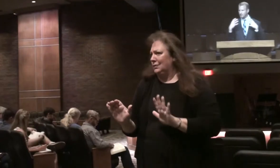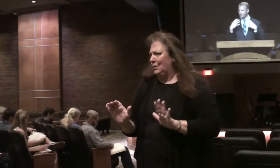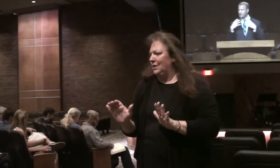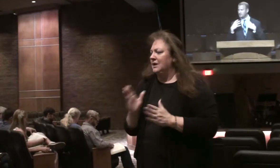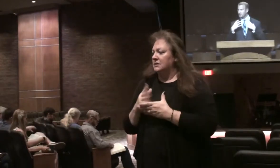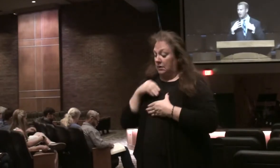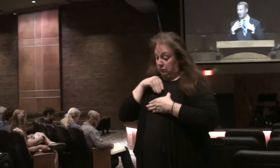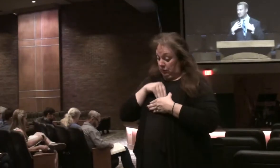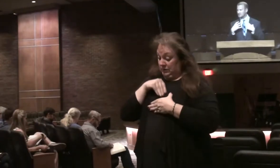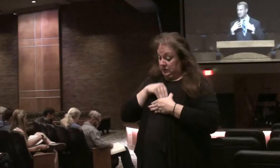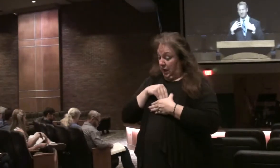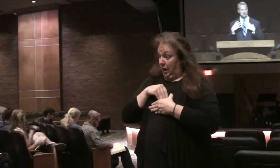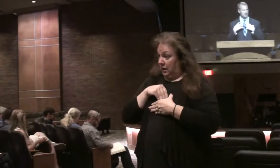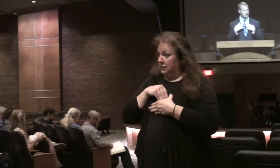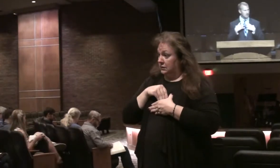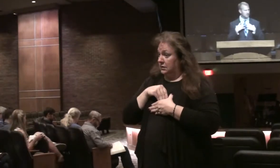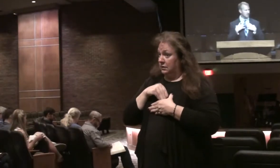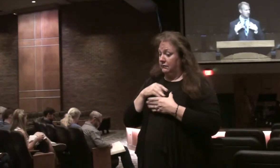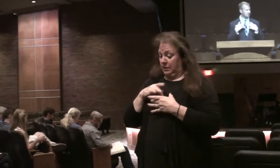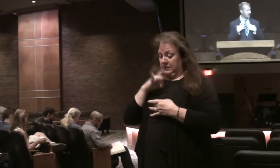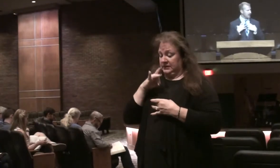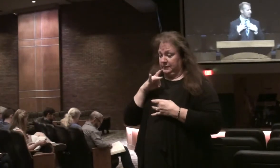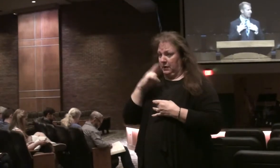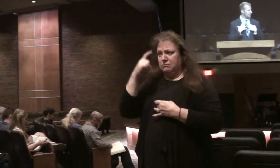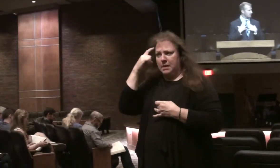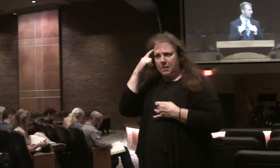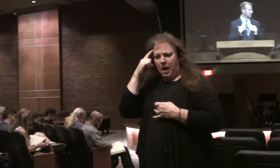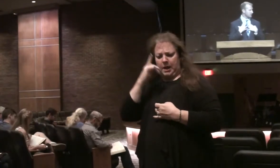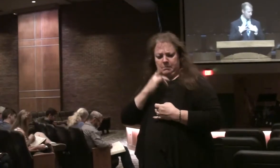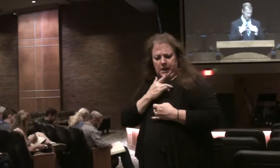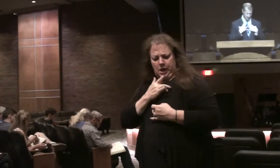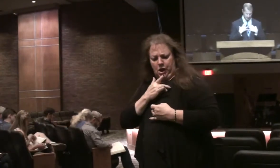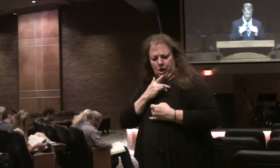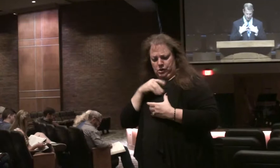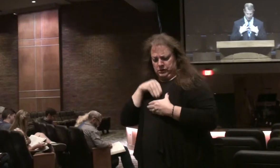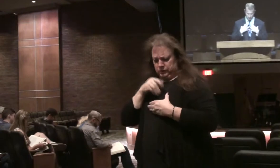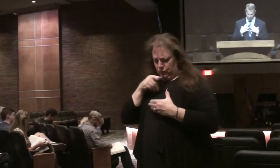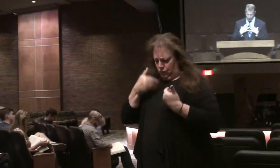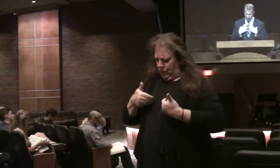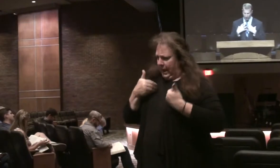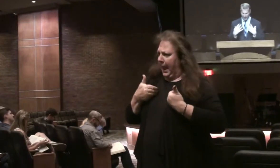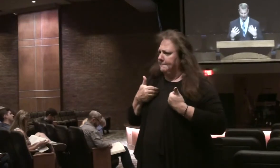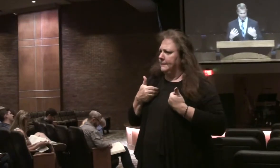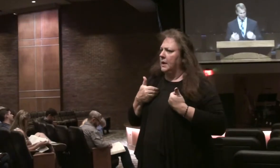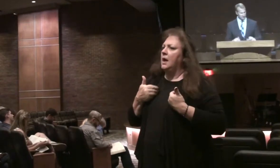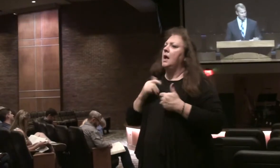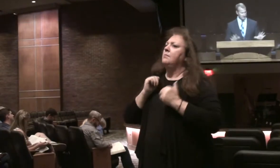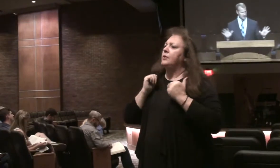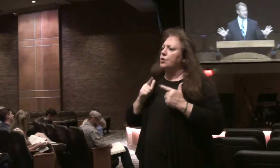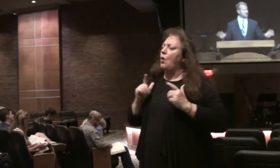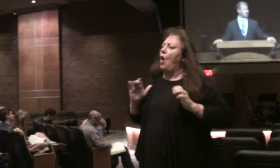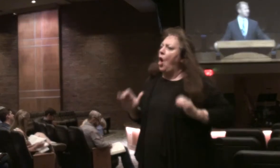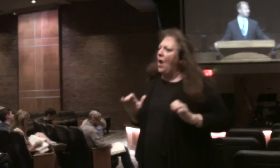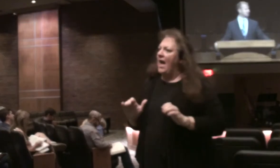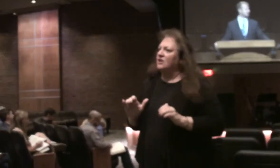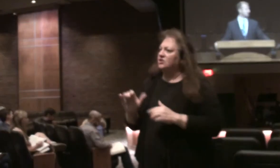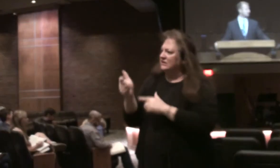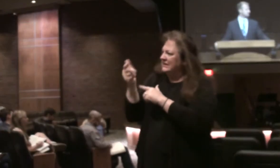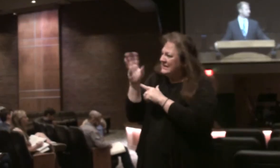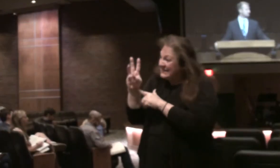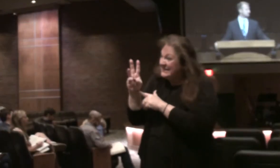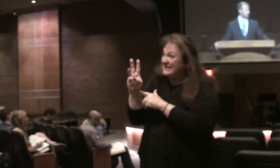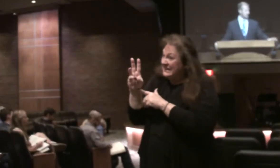Some of them are internal actions of the spirit, the mind, the heart, the inner man. But they're all actions. There's 16 verbs